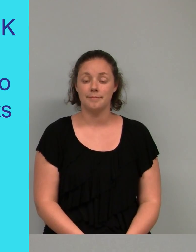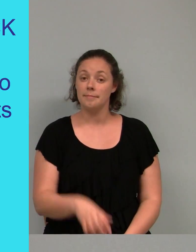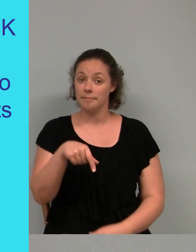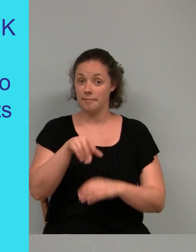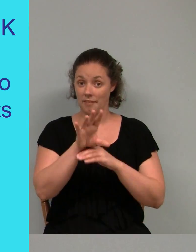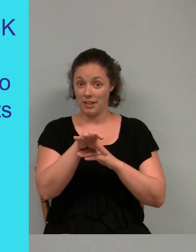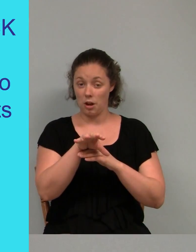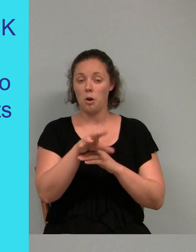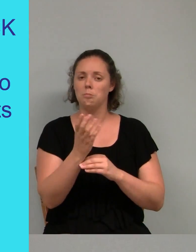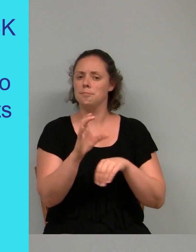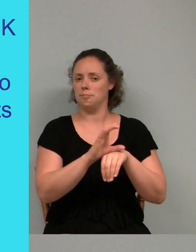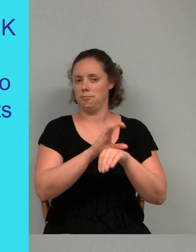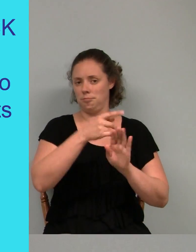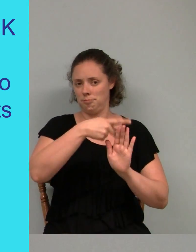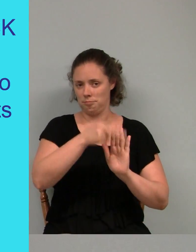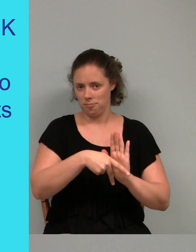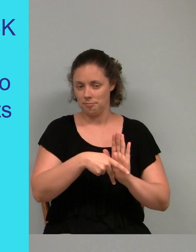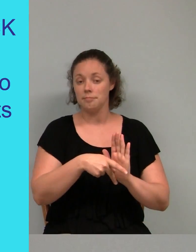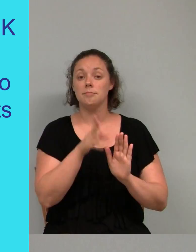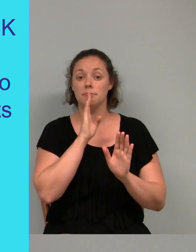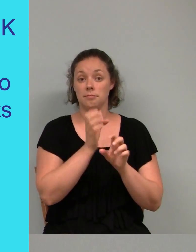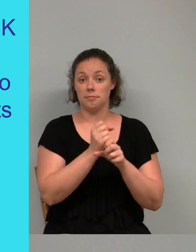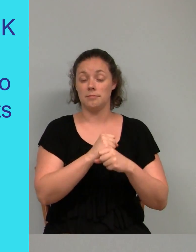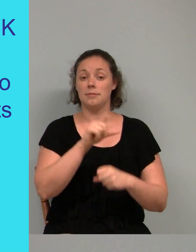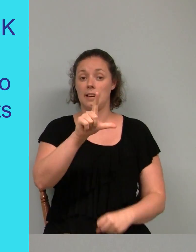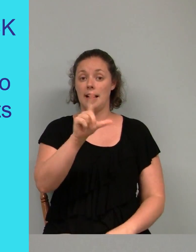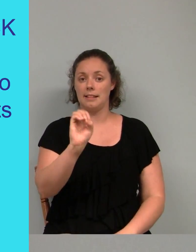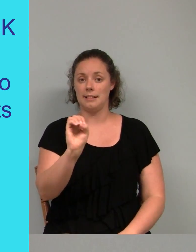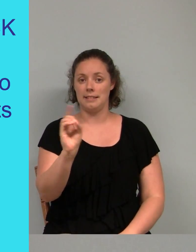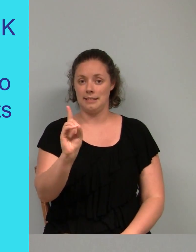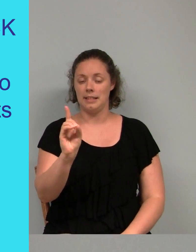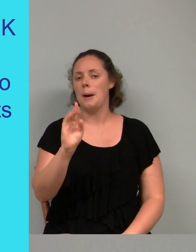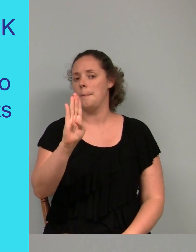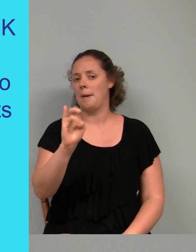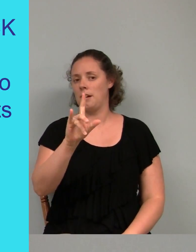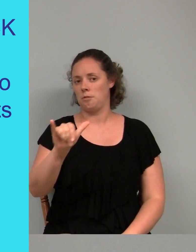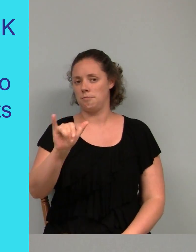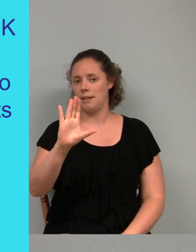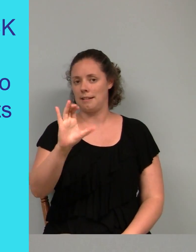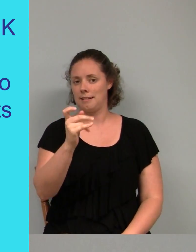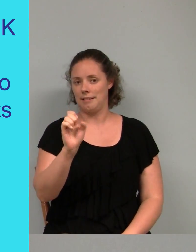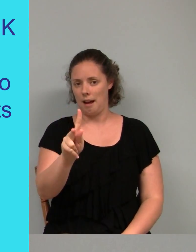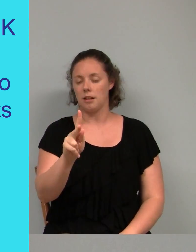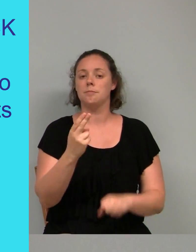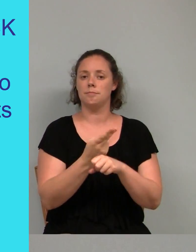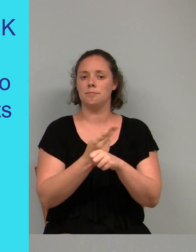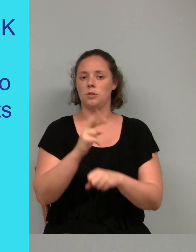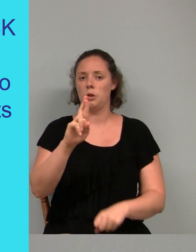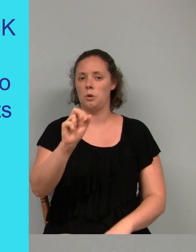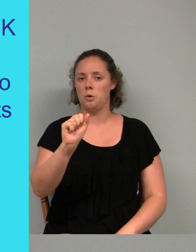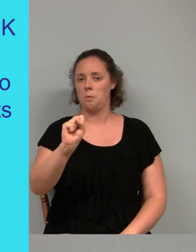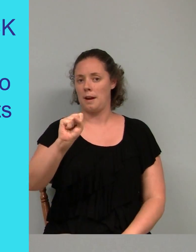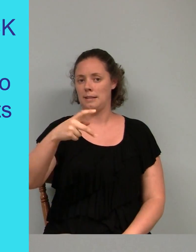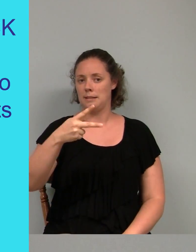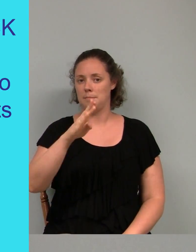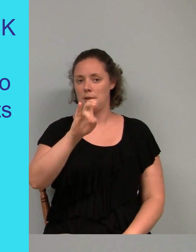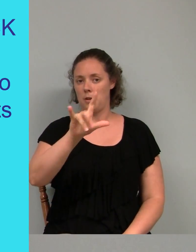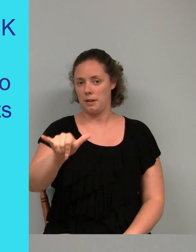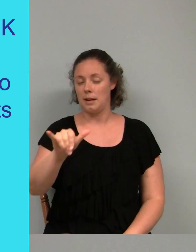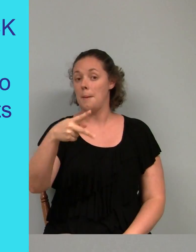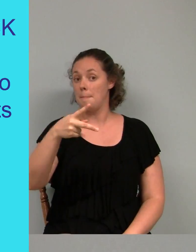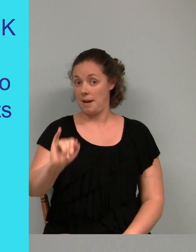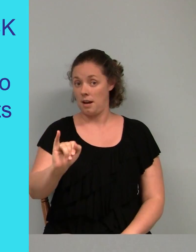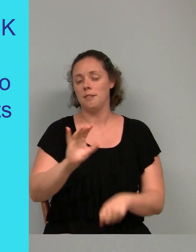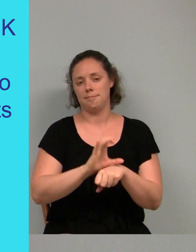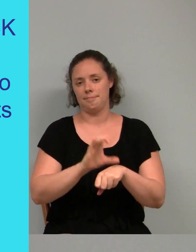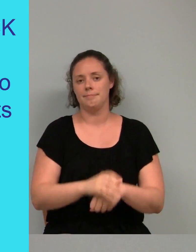This video is a computer project that creates an LED binary clock using a Raspberry Pi computer.